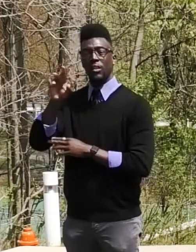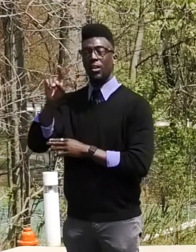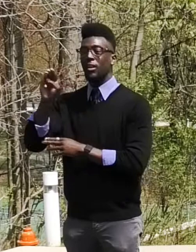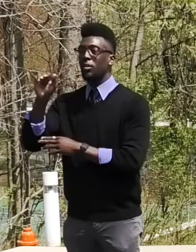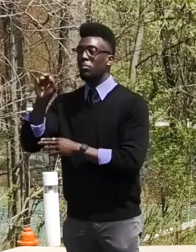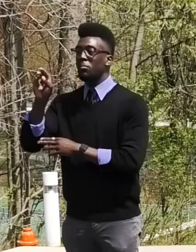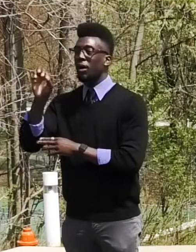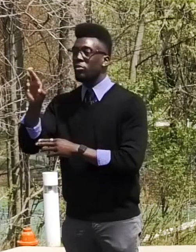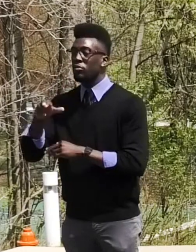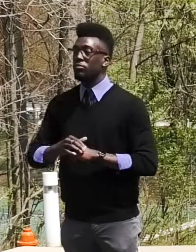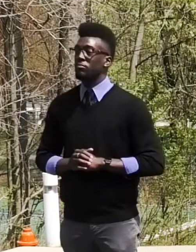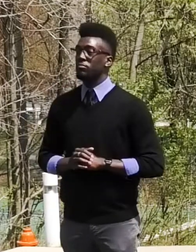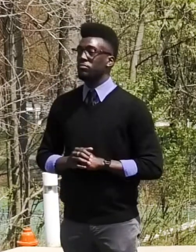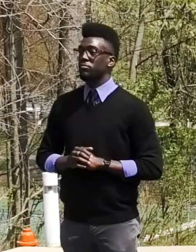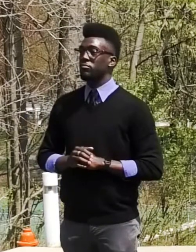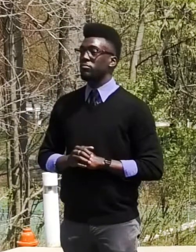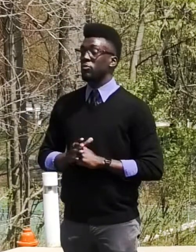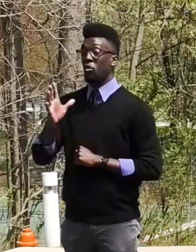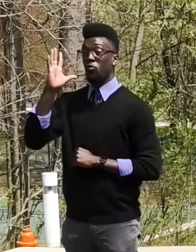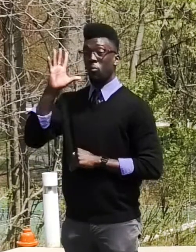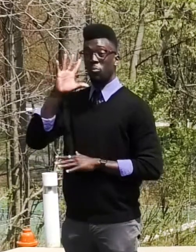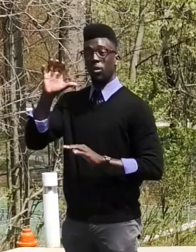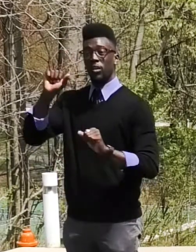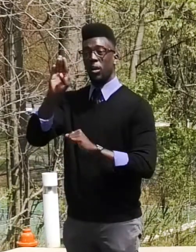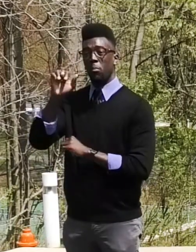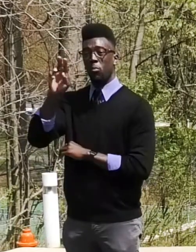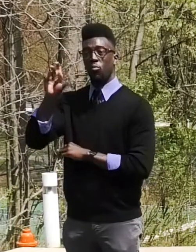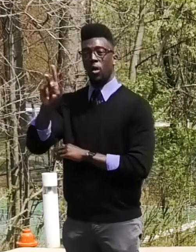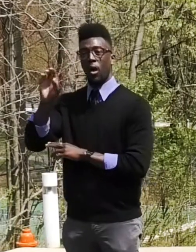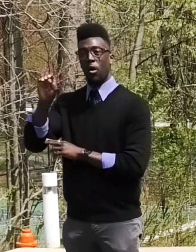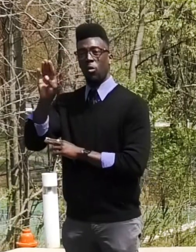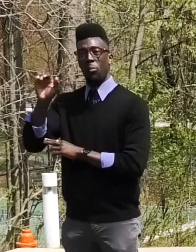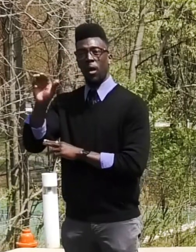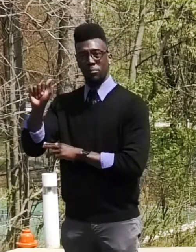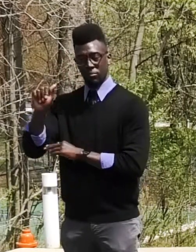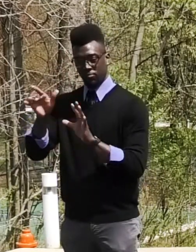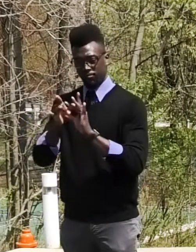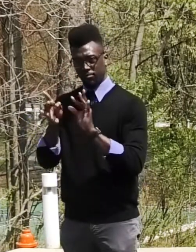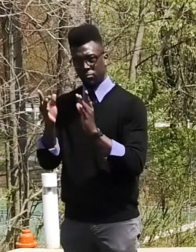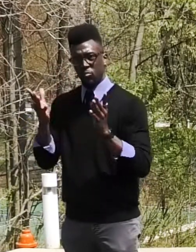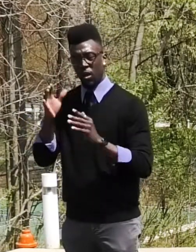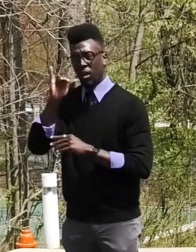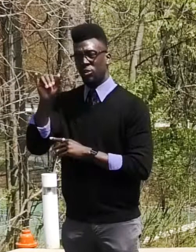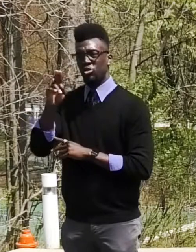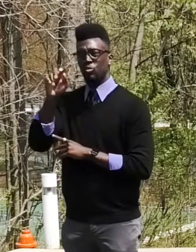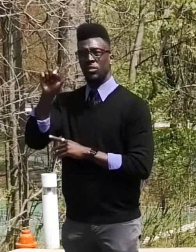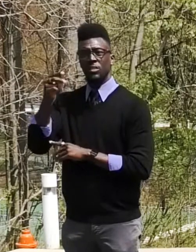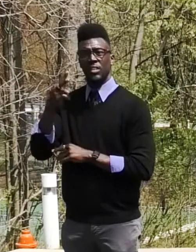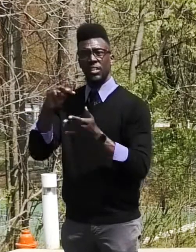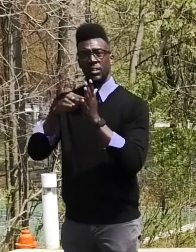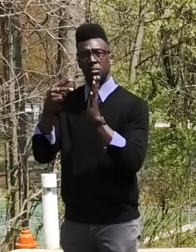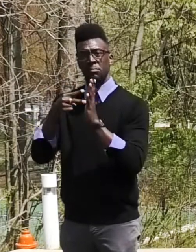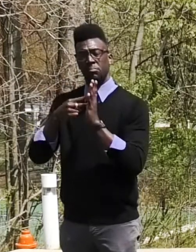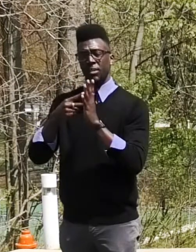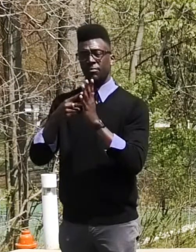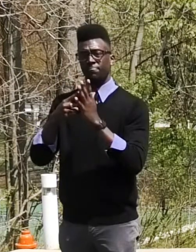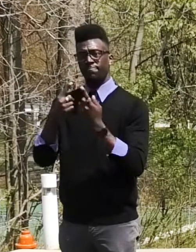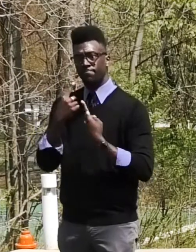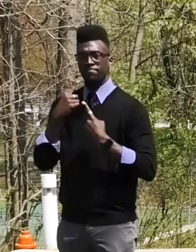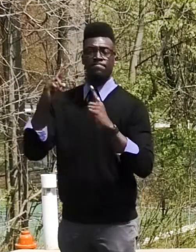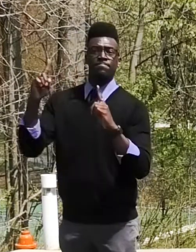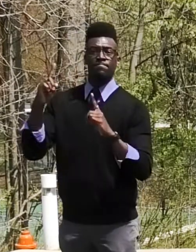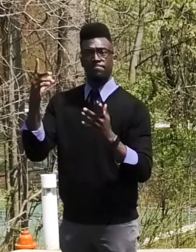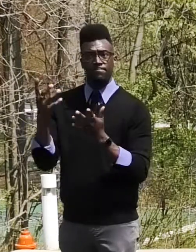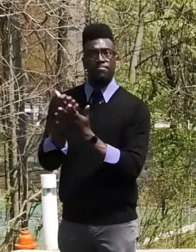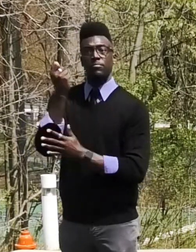As Barack Obama once noted, Juneteenth has never been a celebration of victory or an acceptance of the